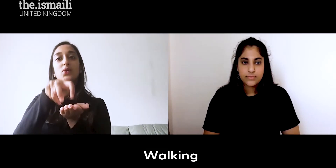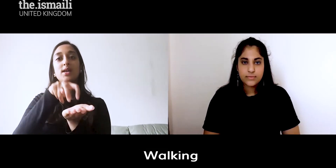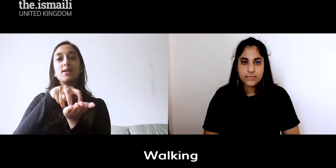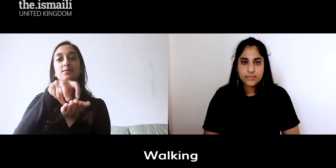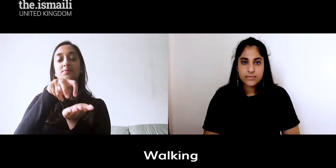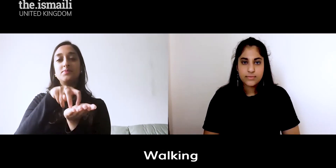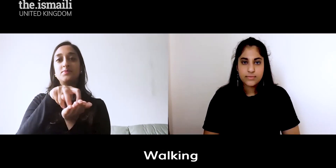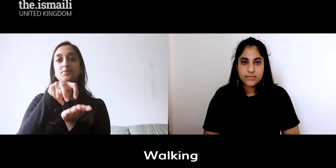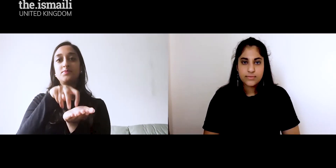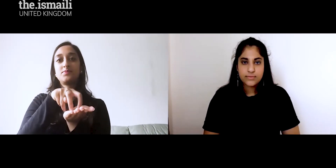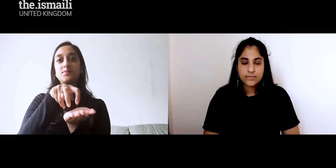Walking.